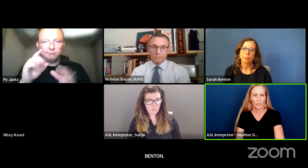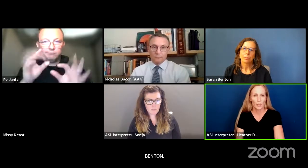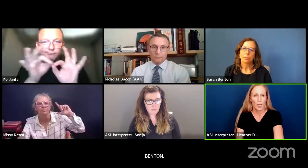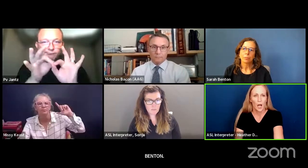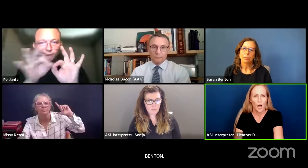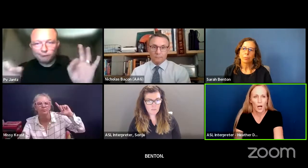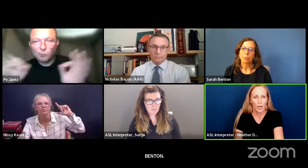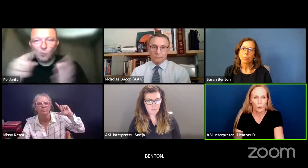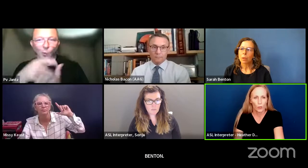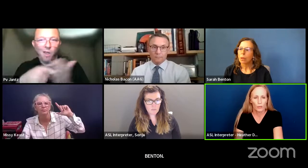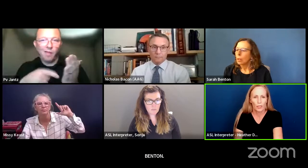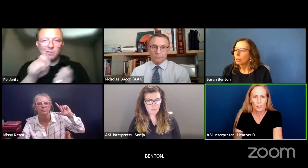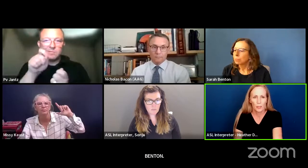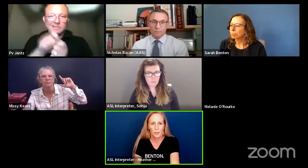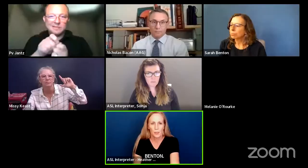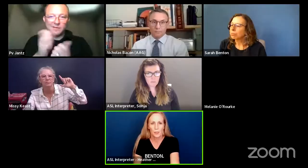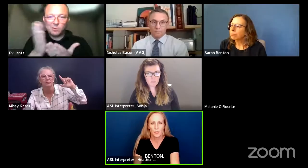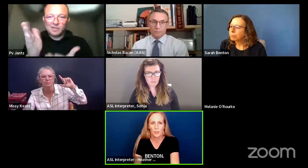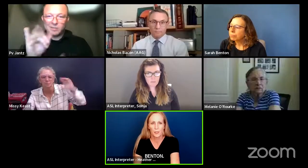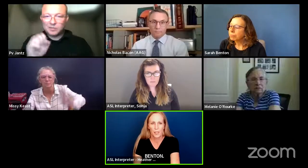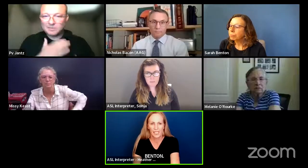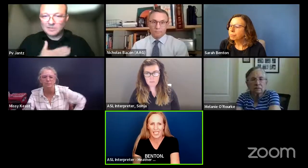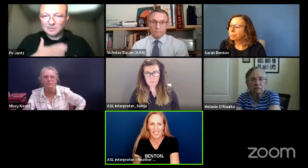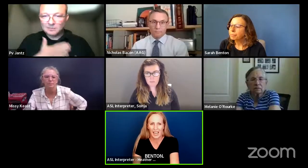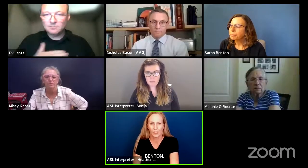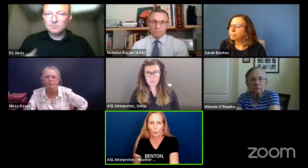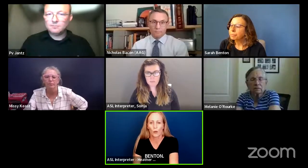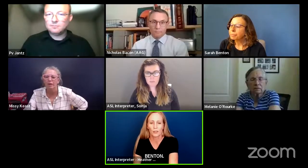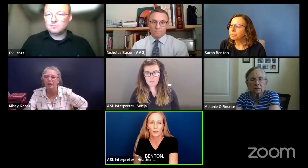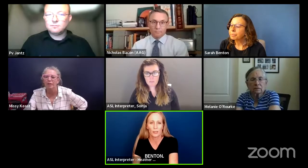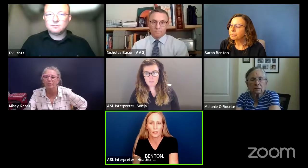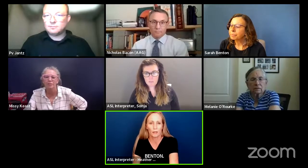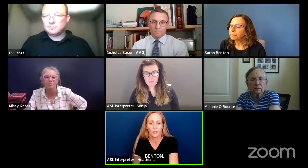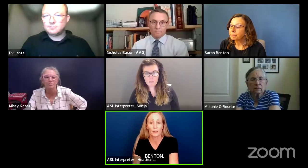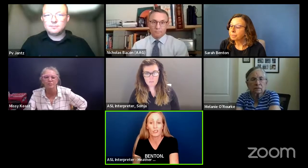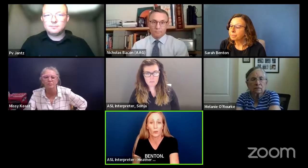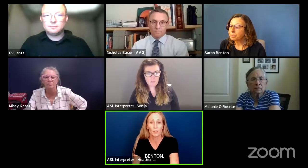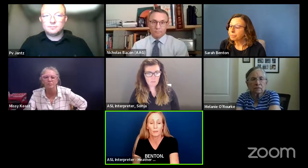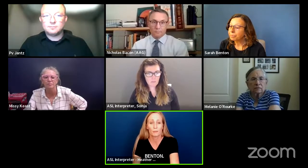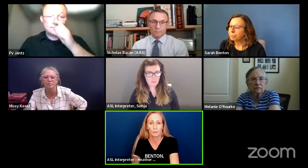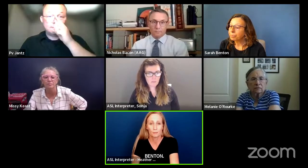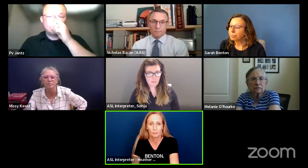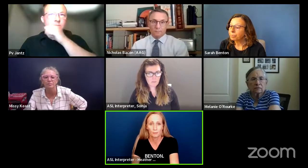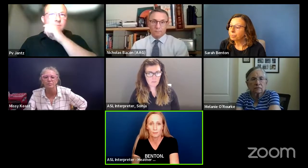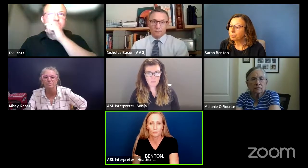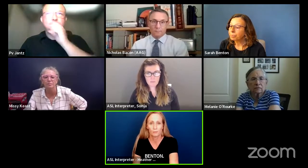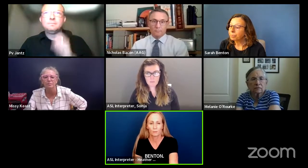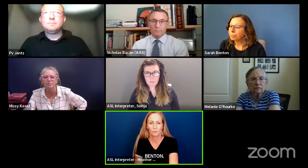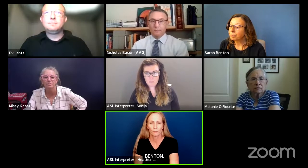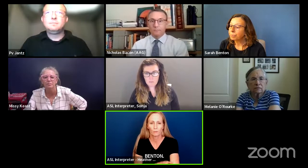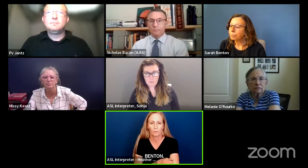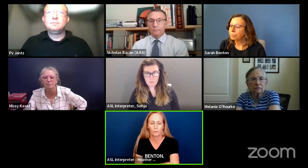Commissioner Jansen, would you mind stating exactly what the recommendation was?